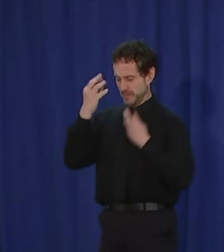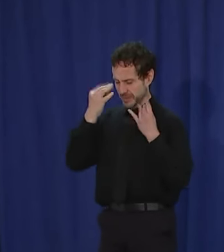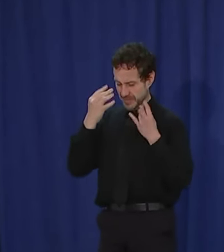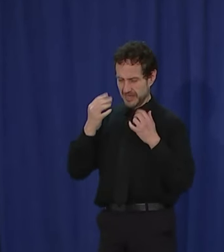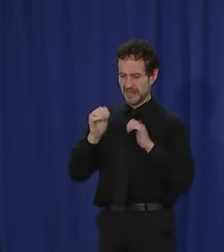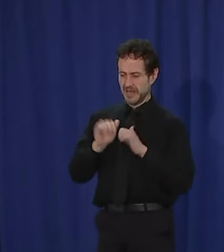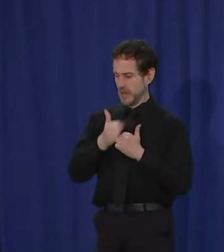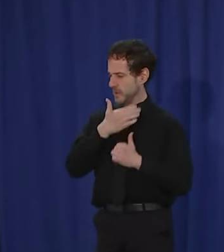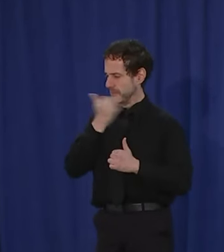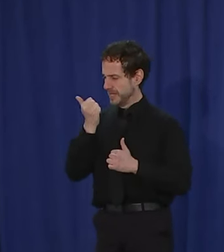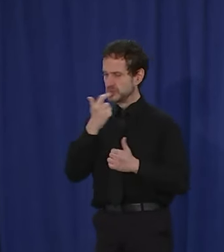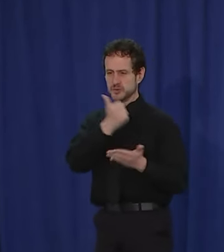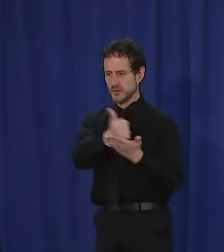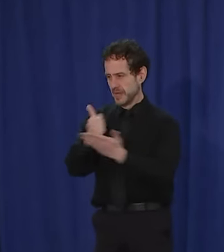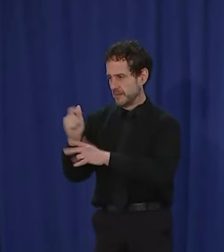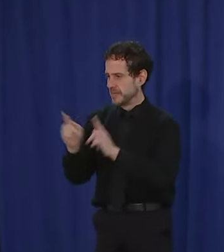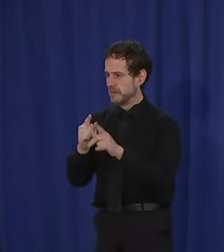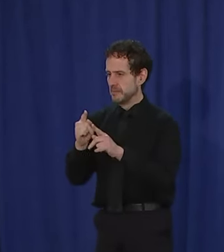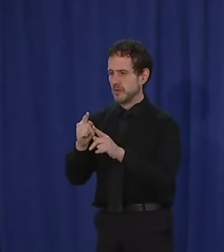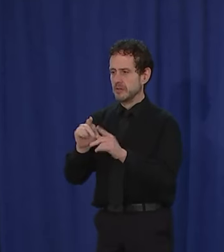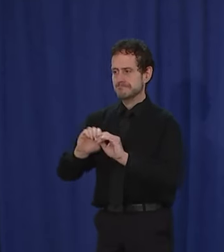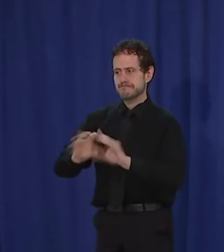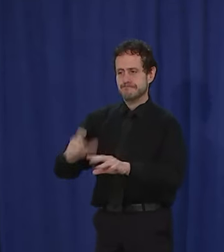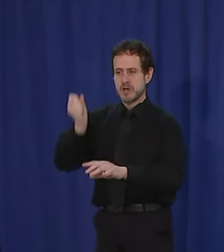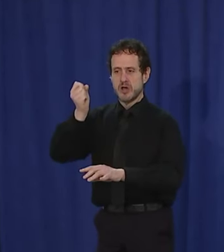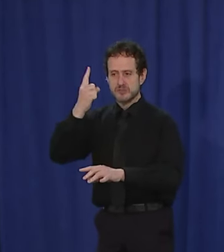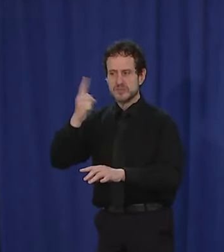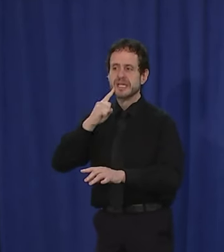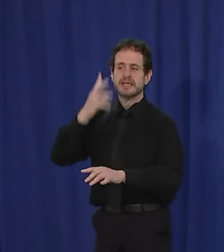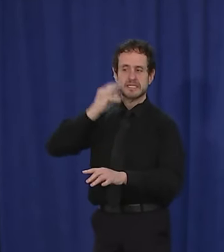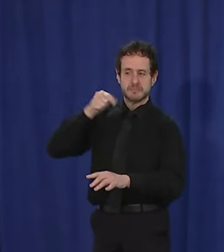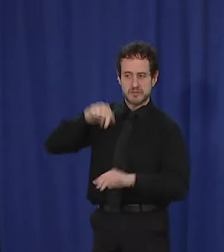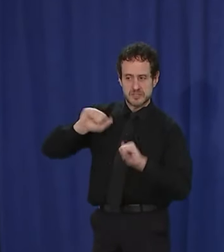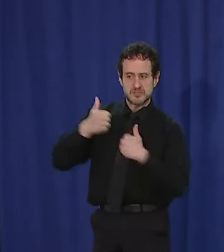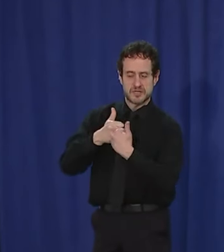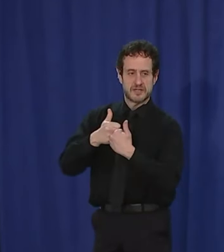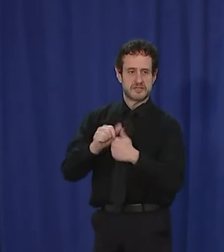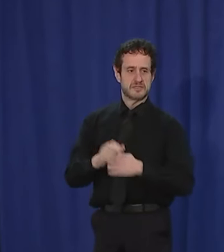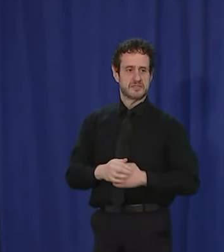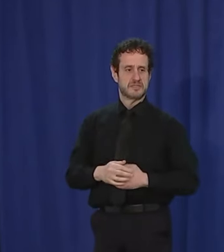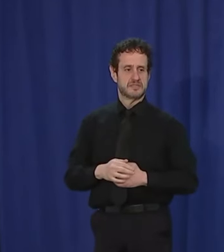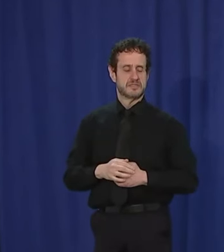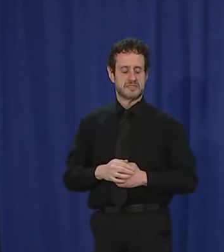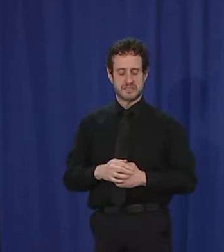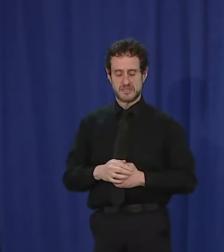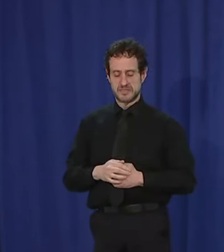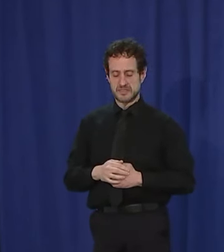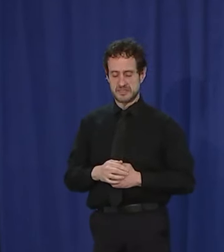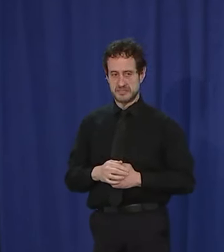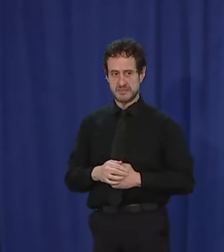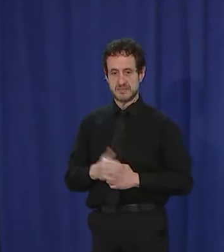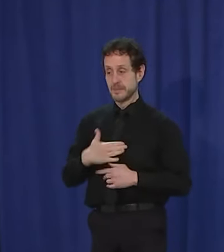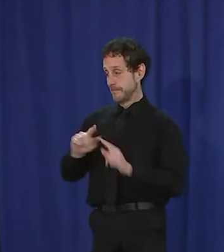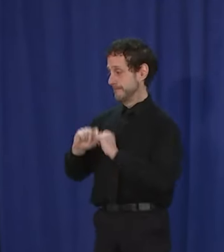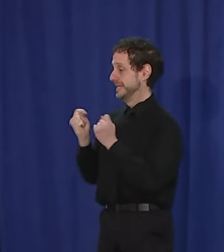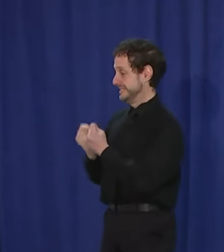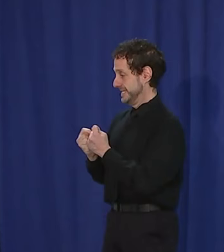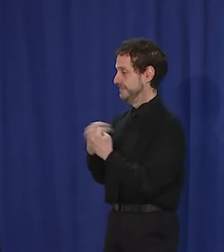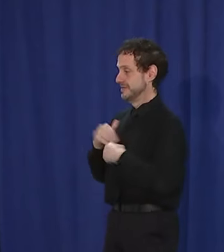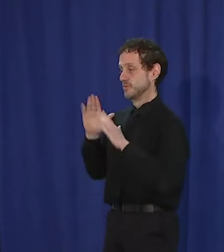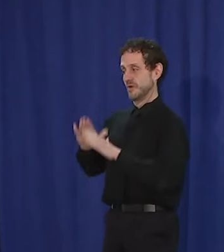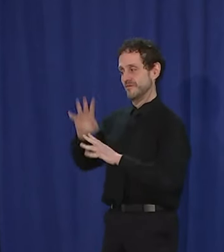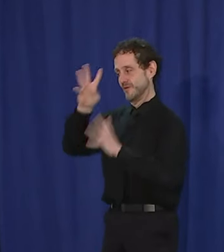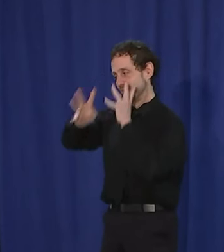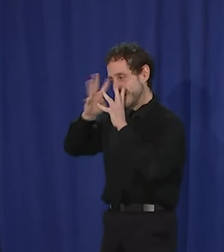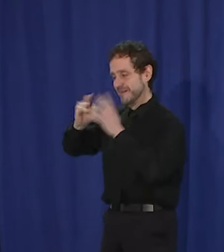do to help people through this challenging time, and we've got a great creative team, and I've got to give all